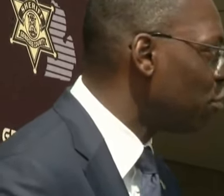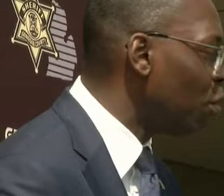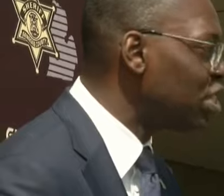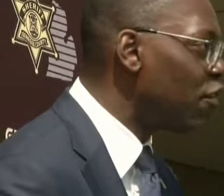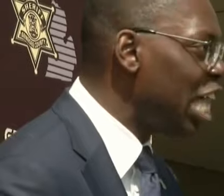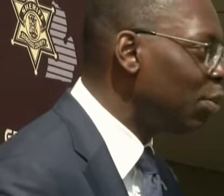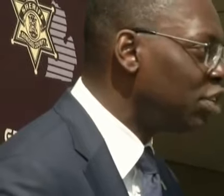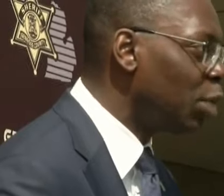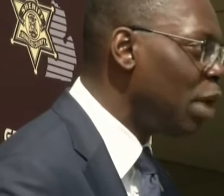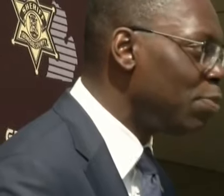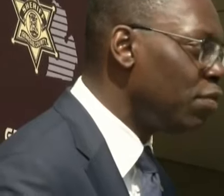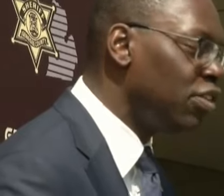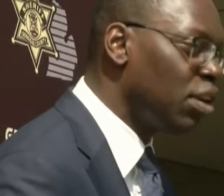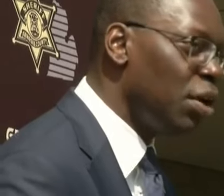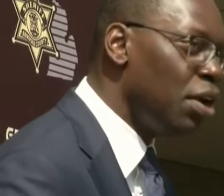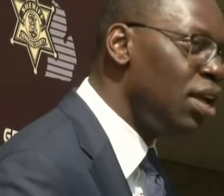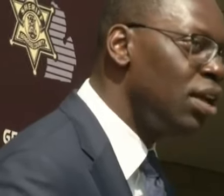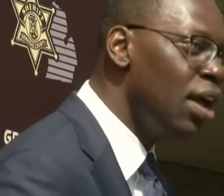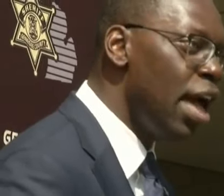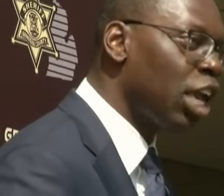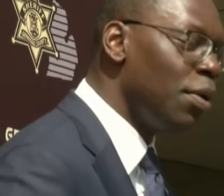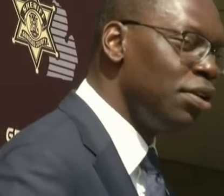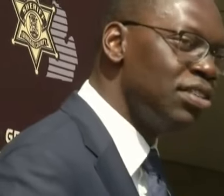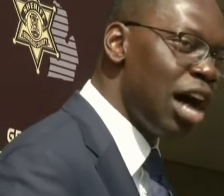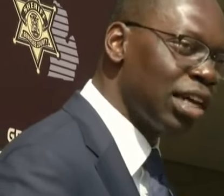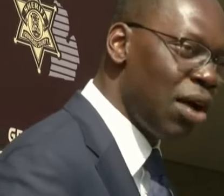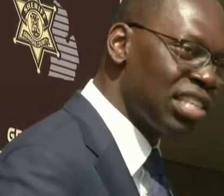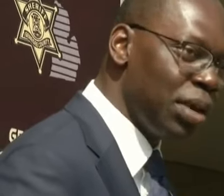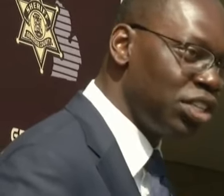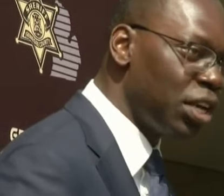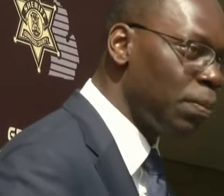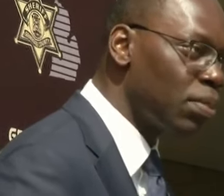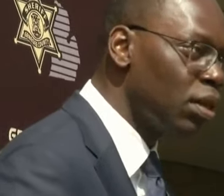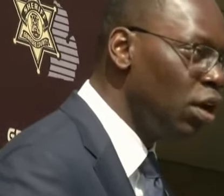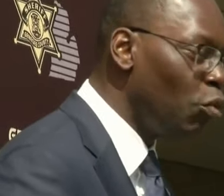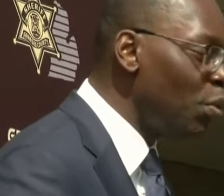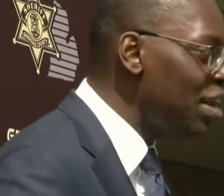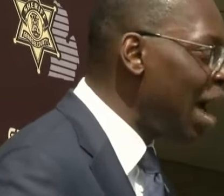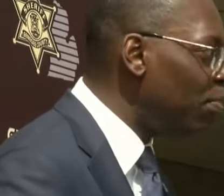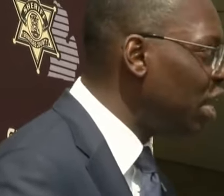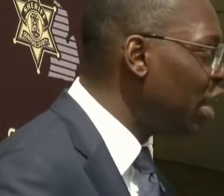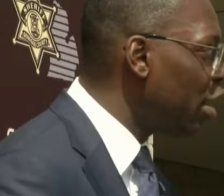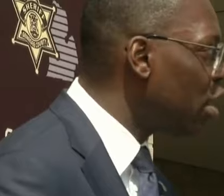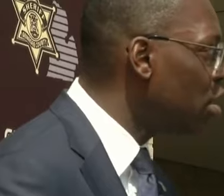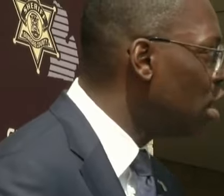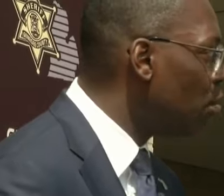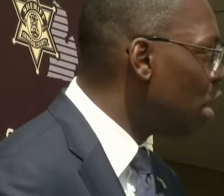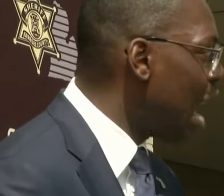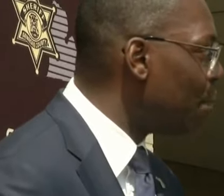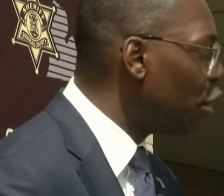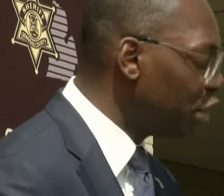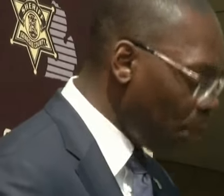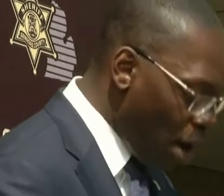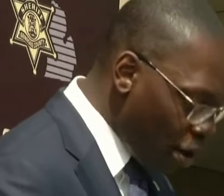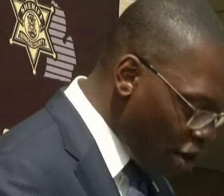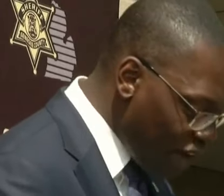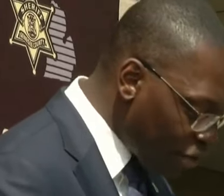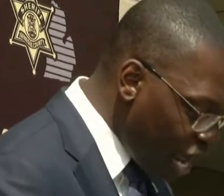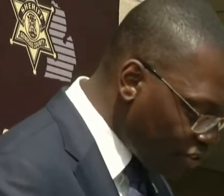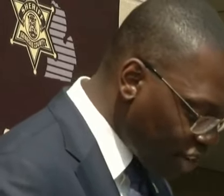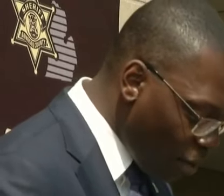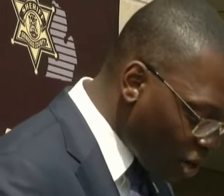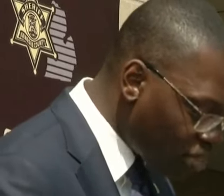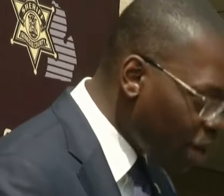record expungement was available to the people of this community and communities all across Michigan. We would not be here but not building upon